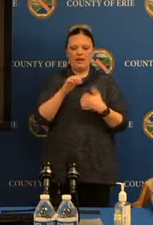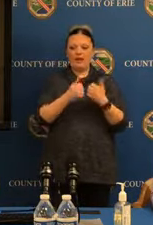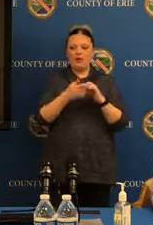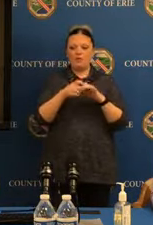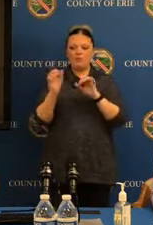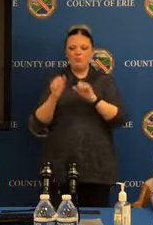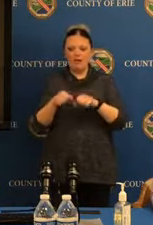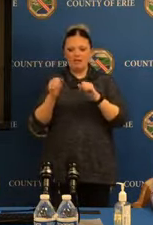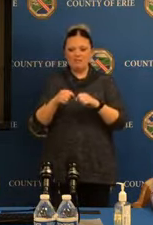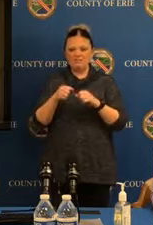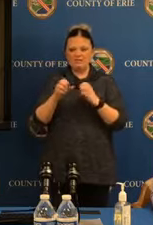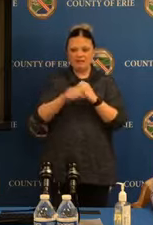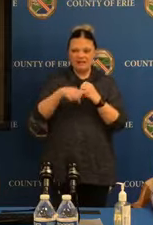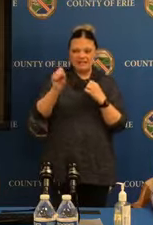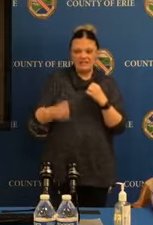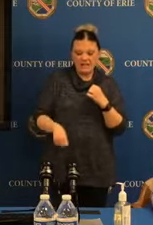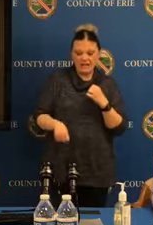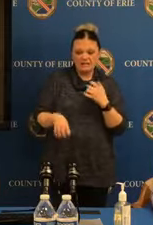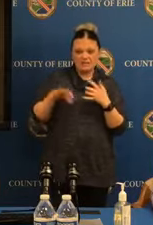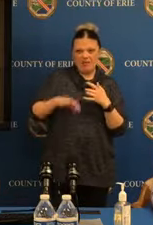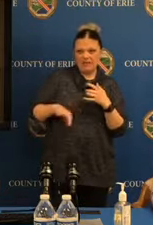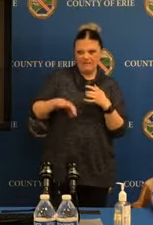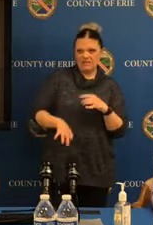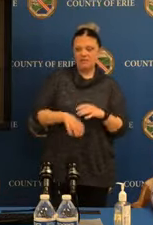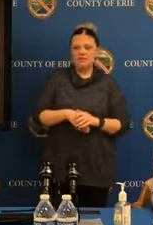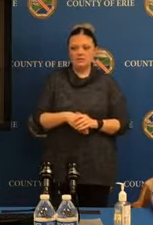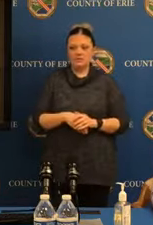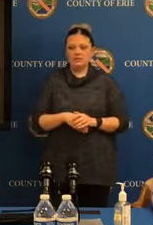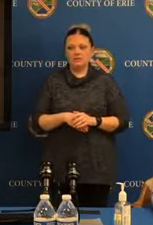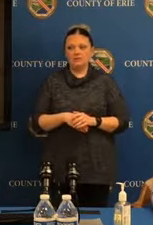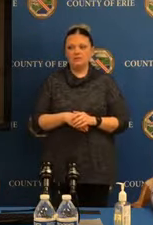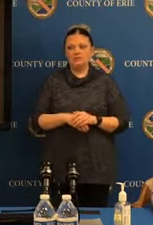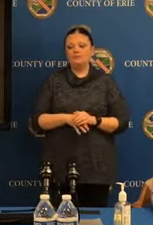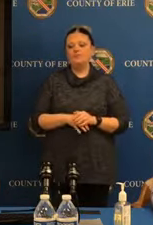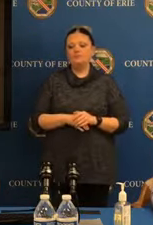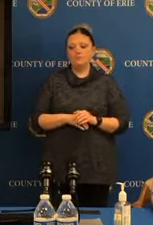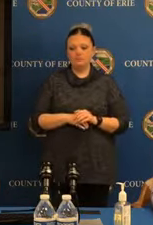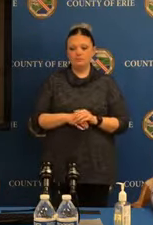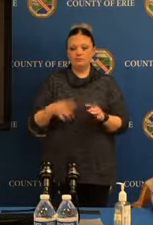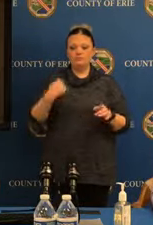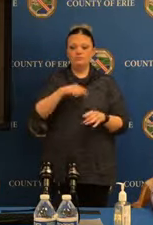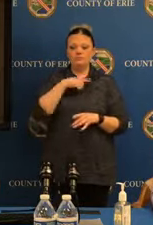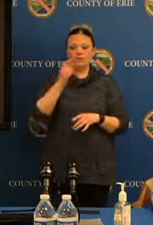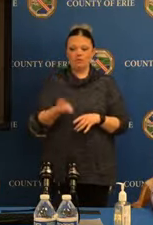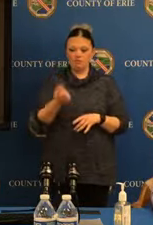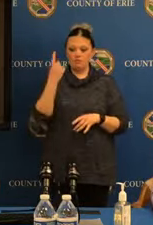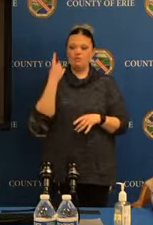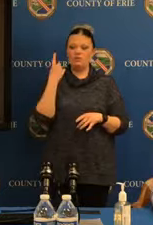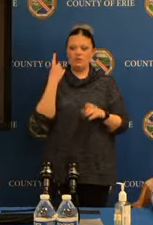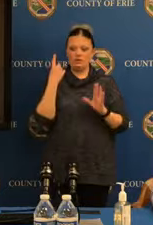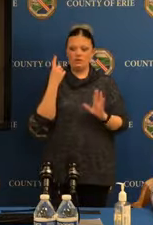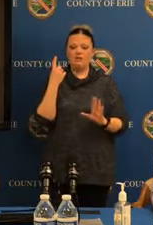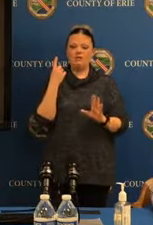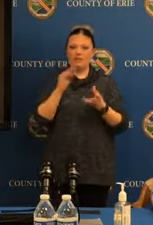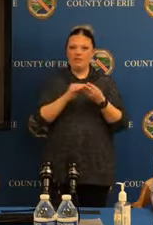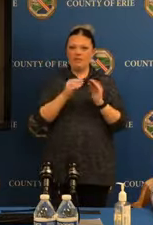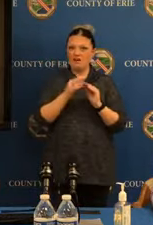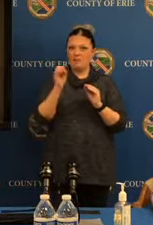get an extension on unemployment benefits. I want to just say we understand that the number